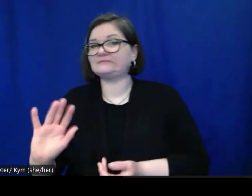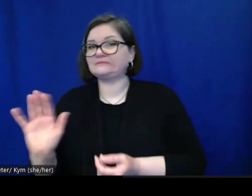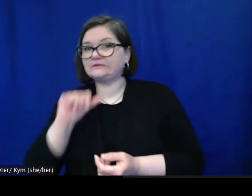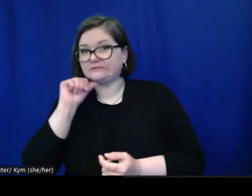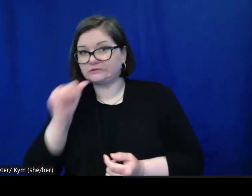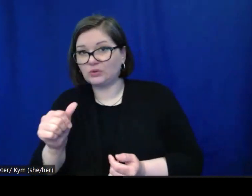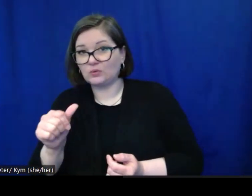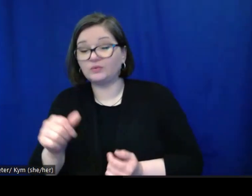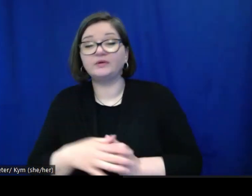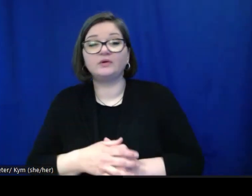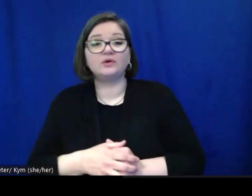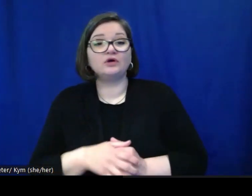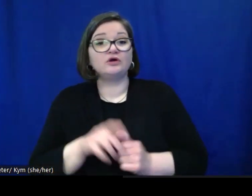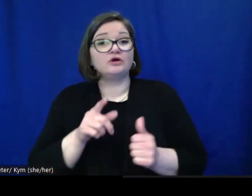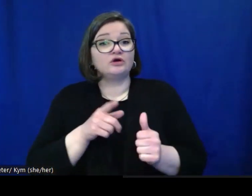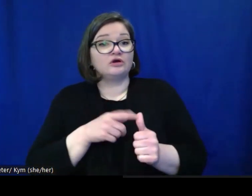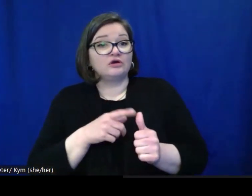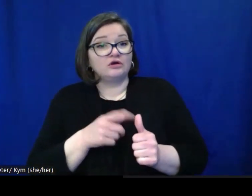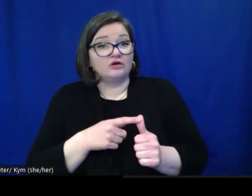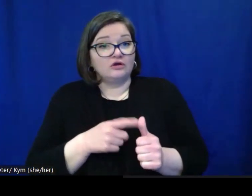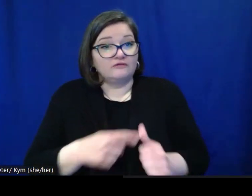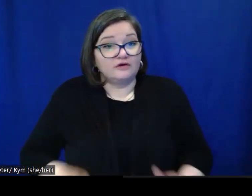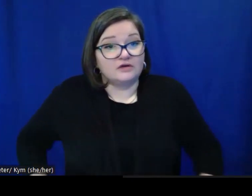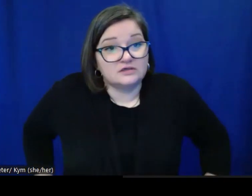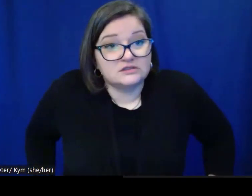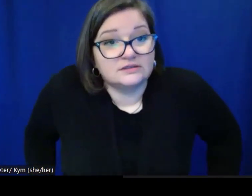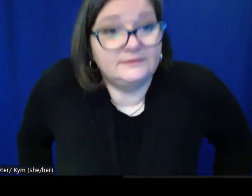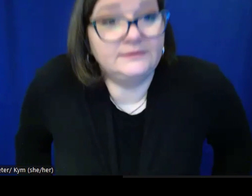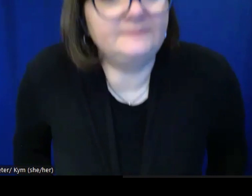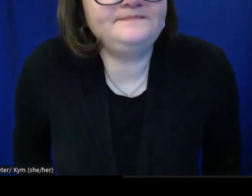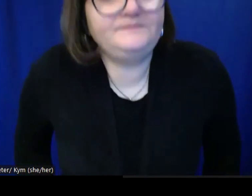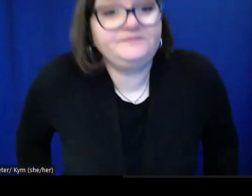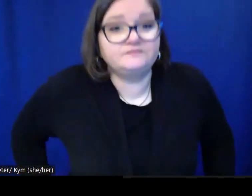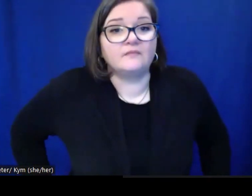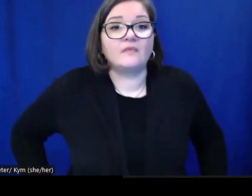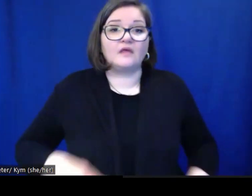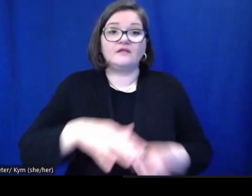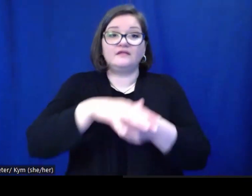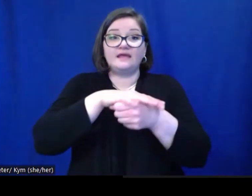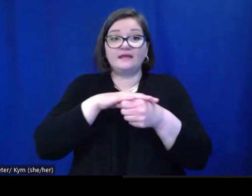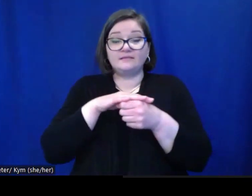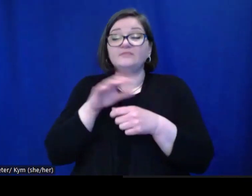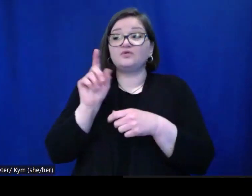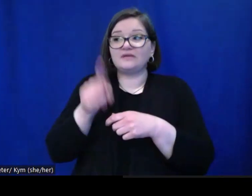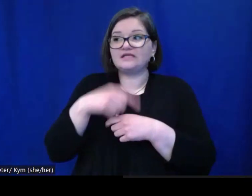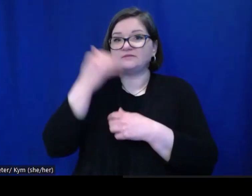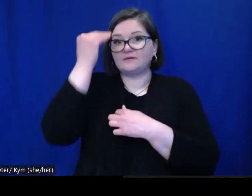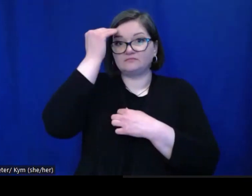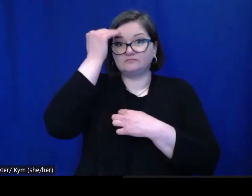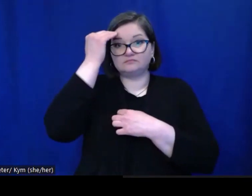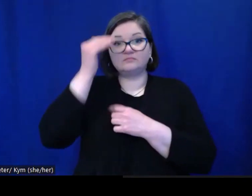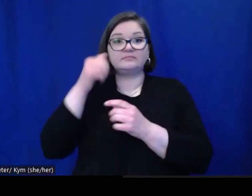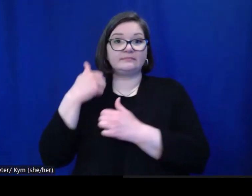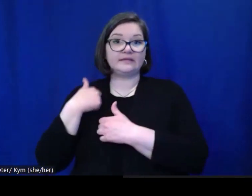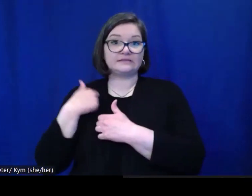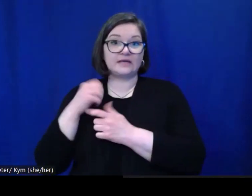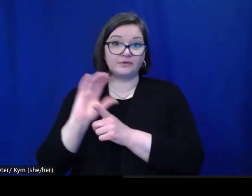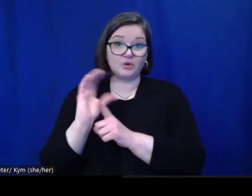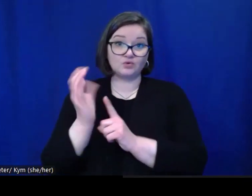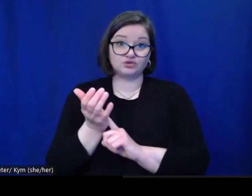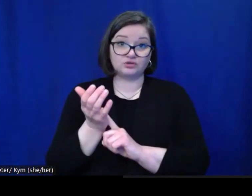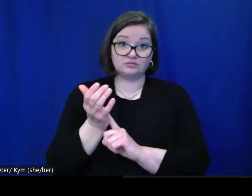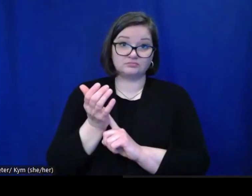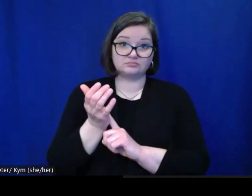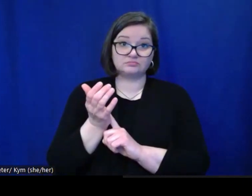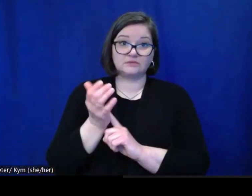One is going to be competent in the area of military culture. I'm going to talk about that